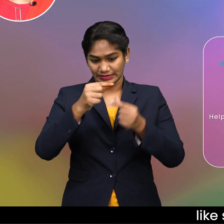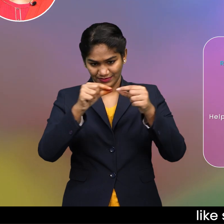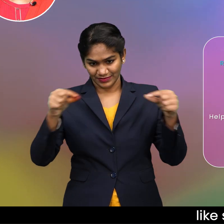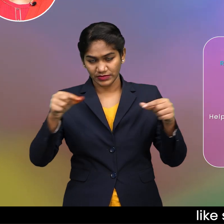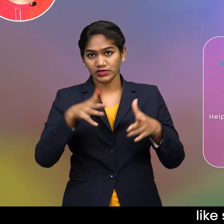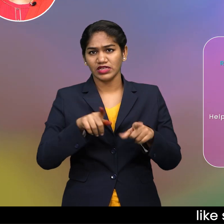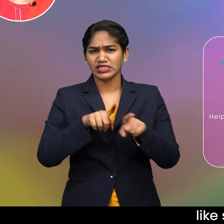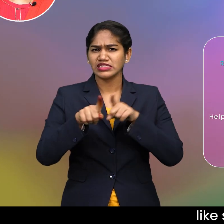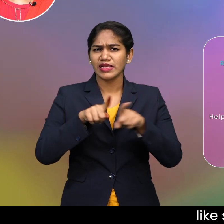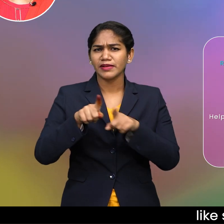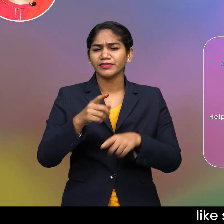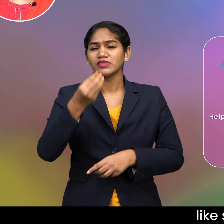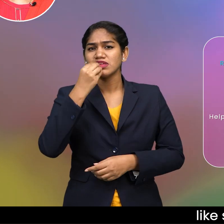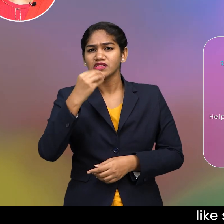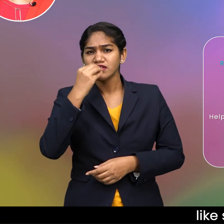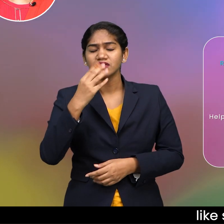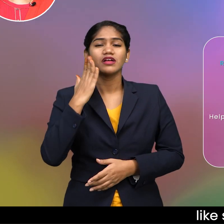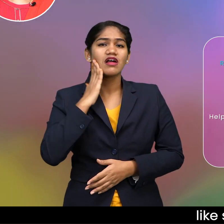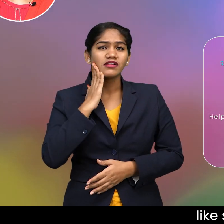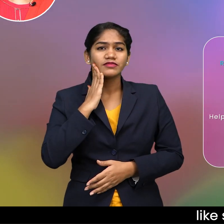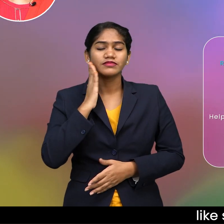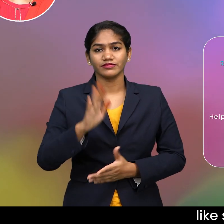like swallowing,